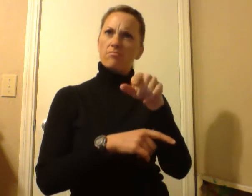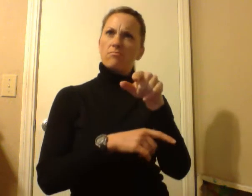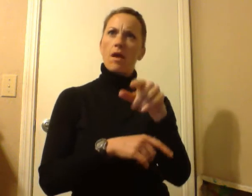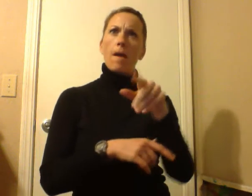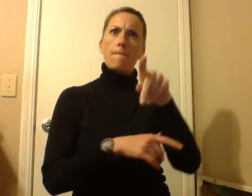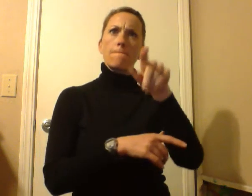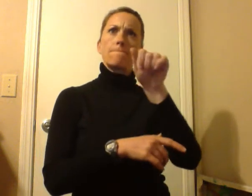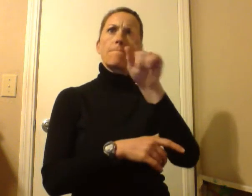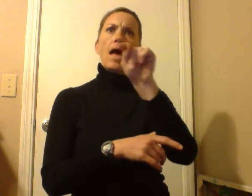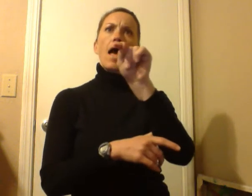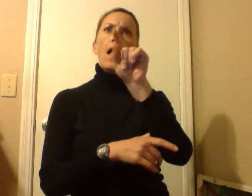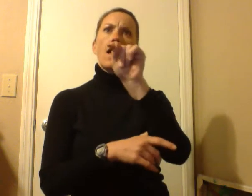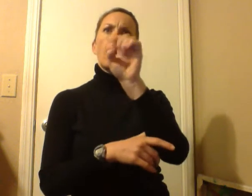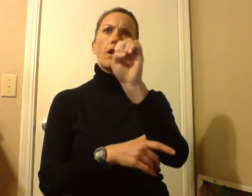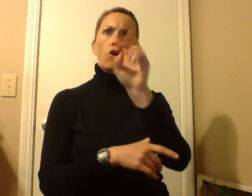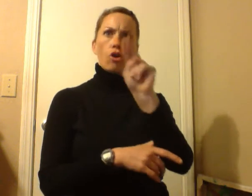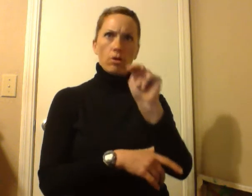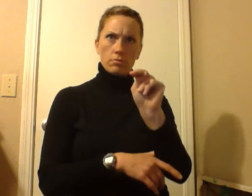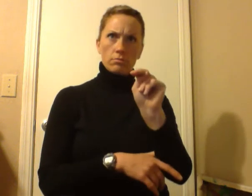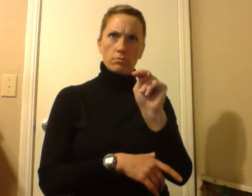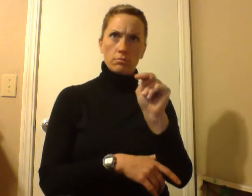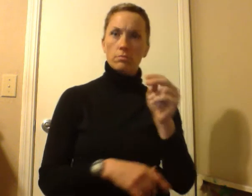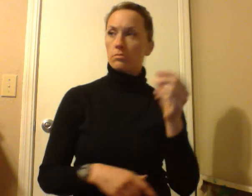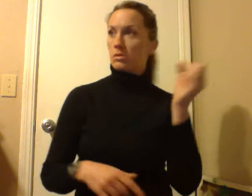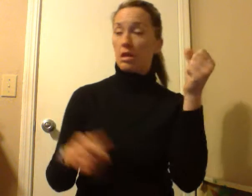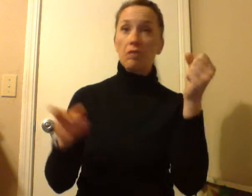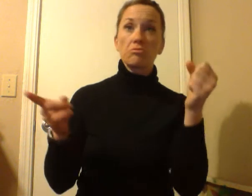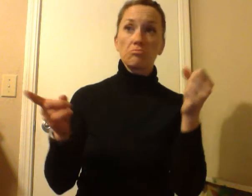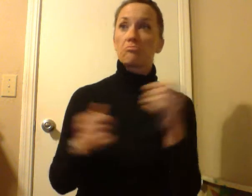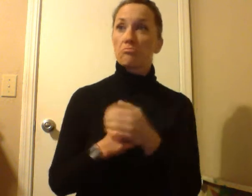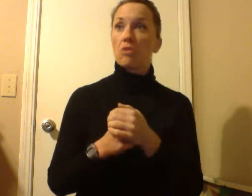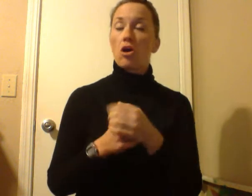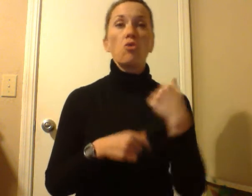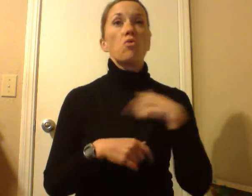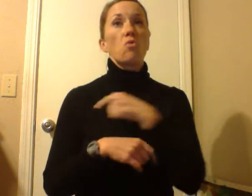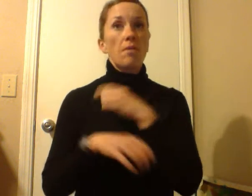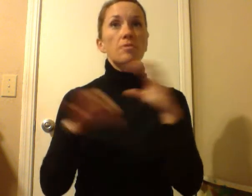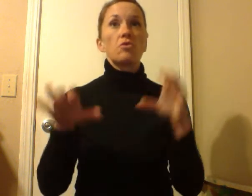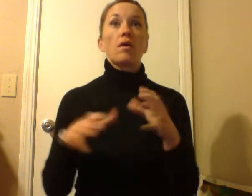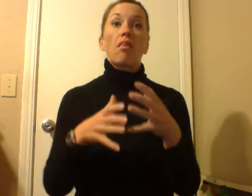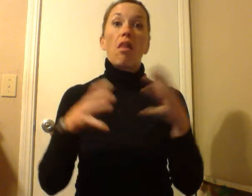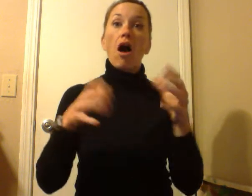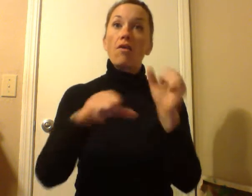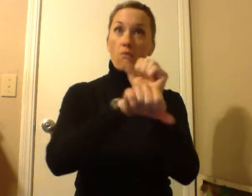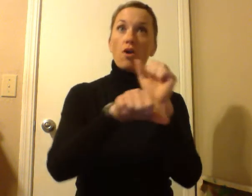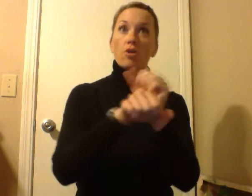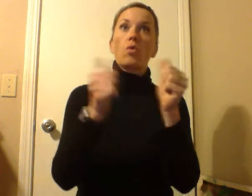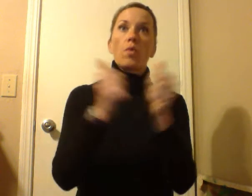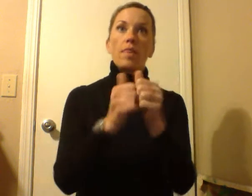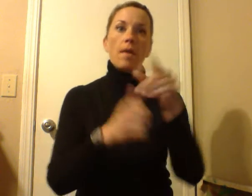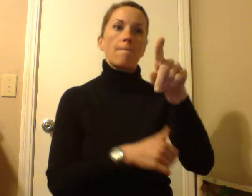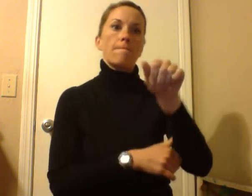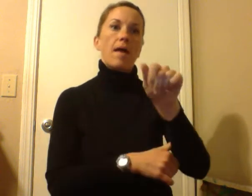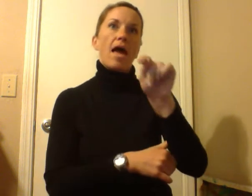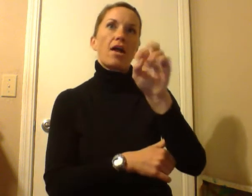And we've been doing a lot of work with patterns, haven't we? Some of those morning puzzles that we do continue the pattern. Patterning is fun. But